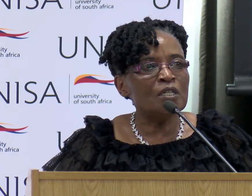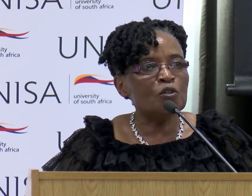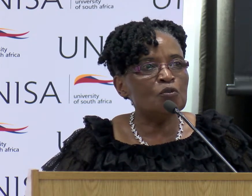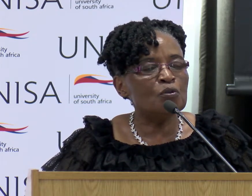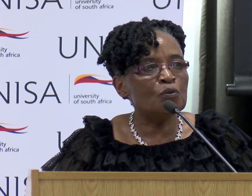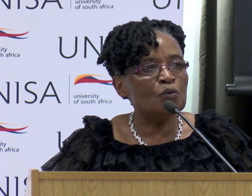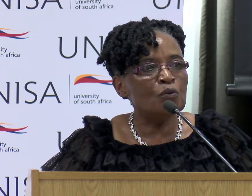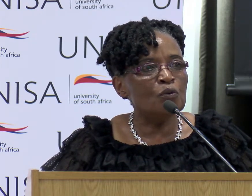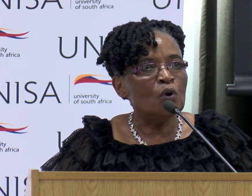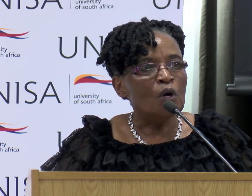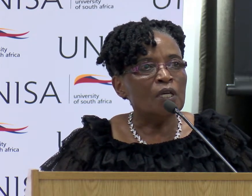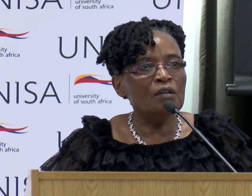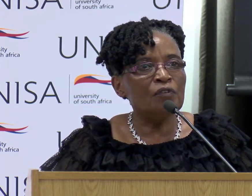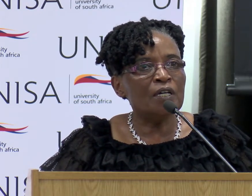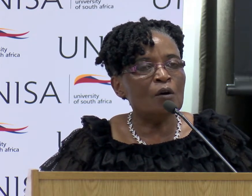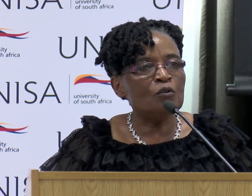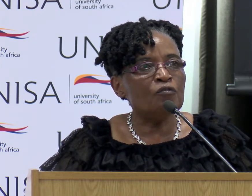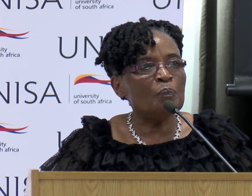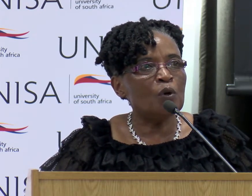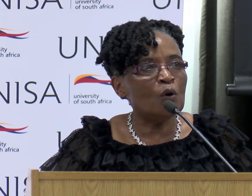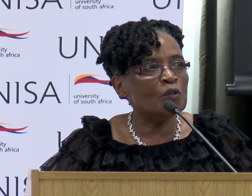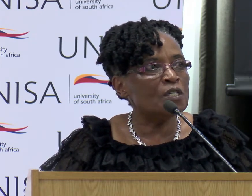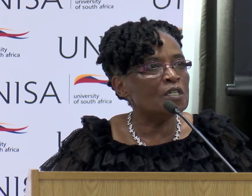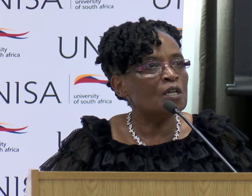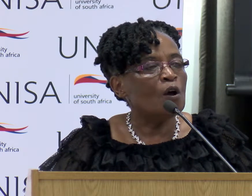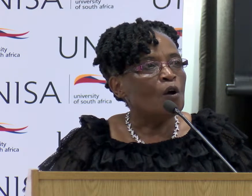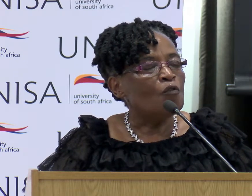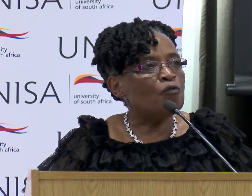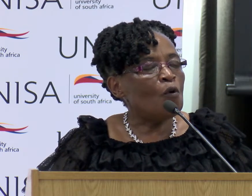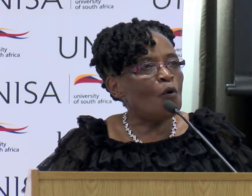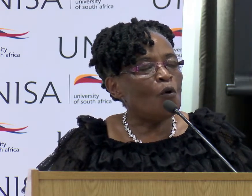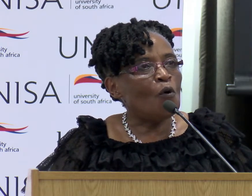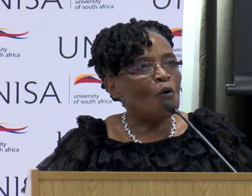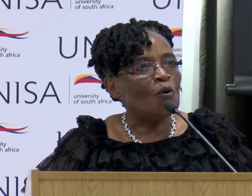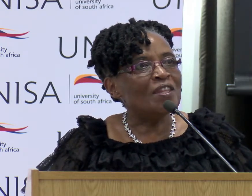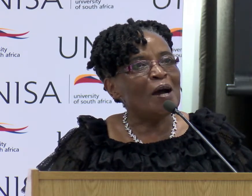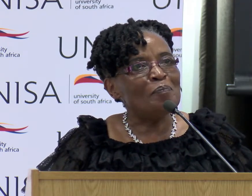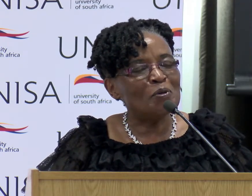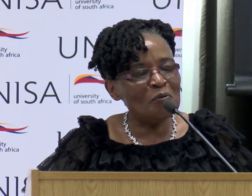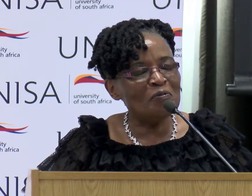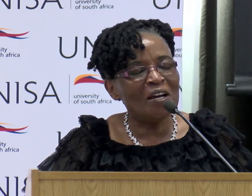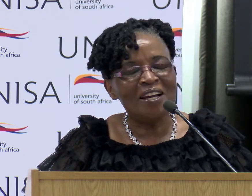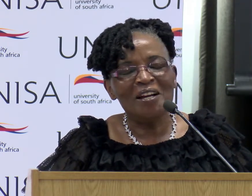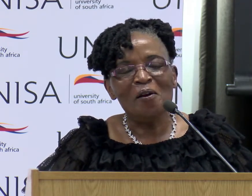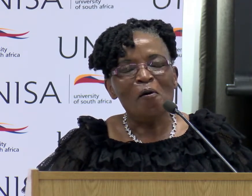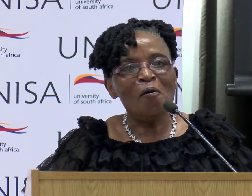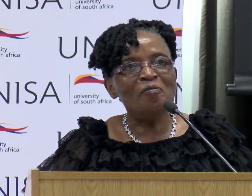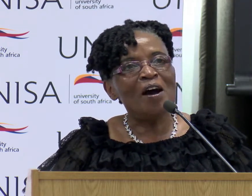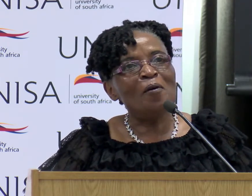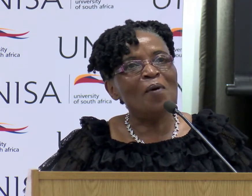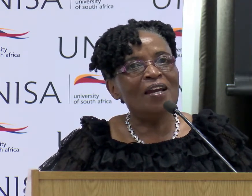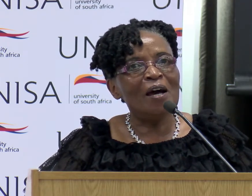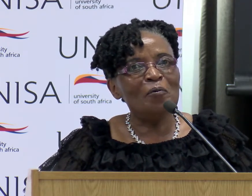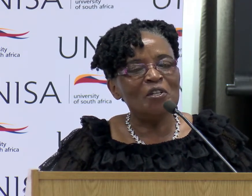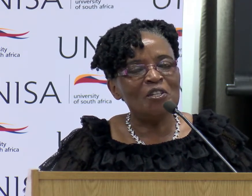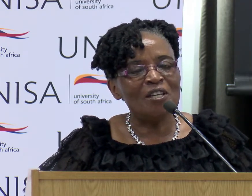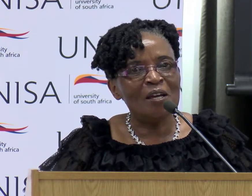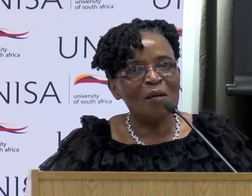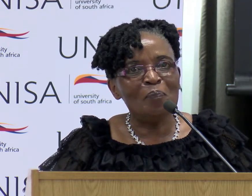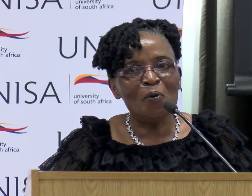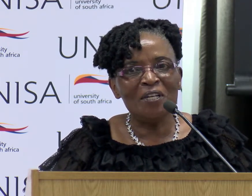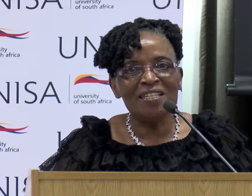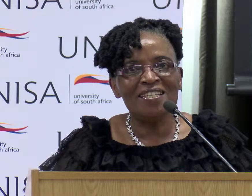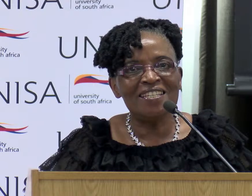just want us to give a round of applause for the approval of our